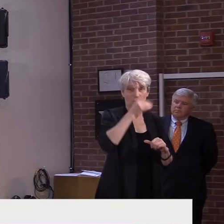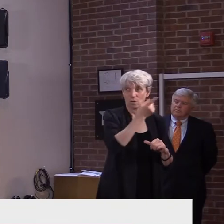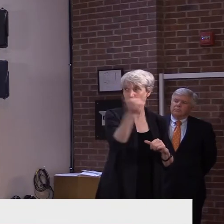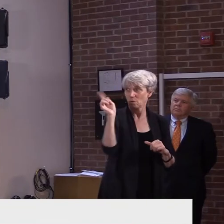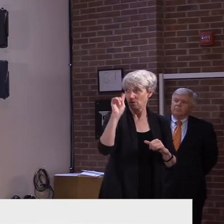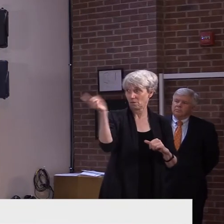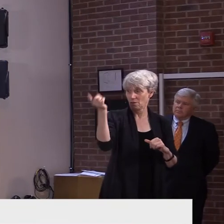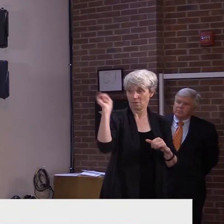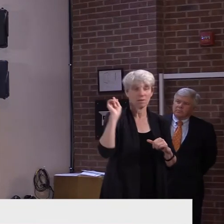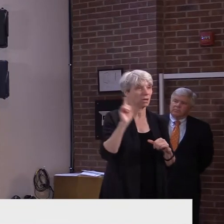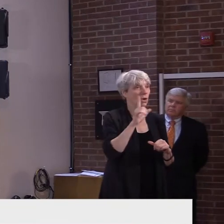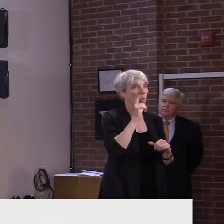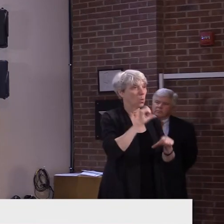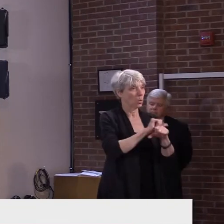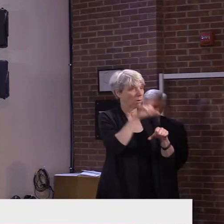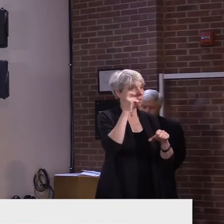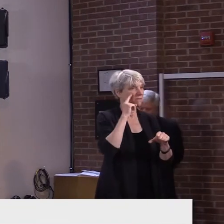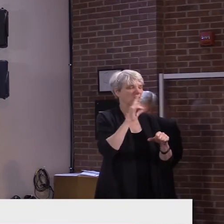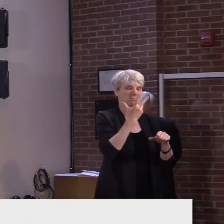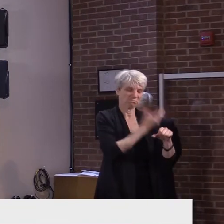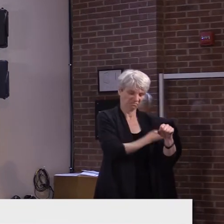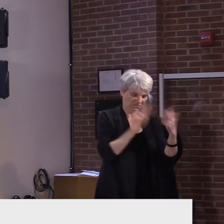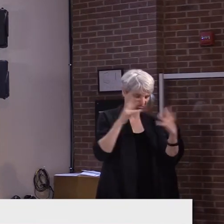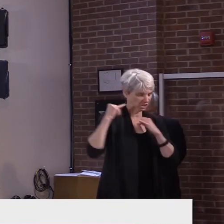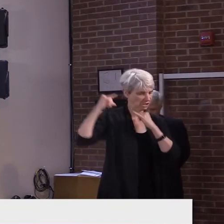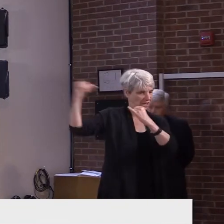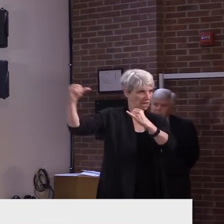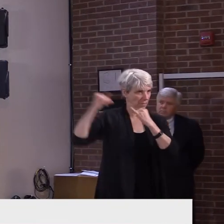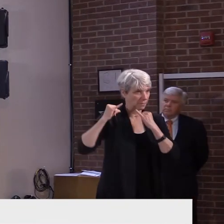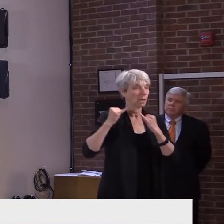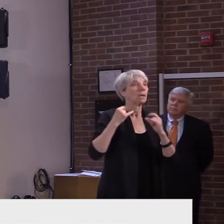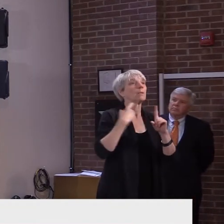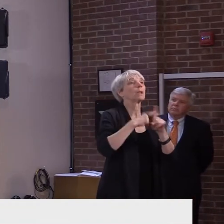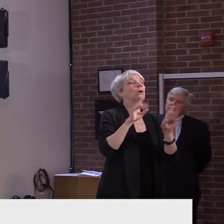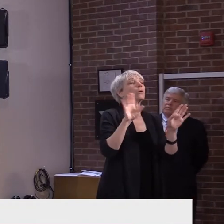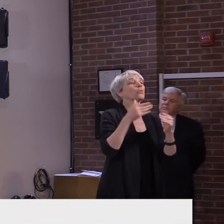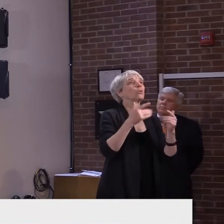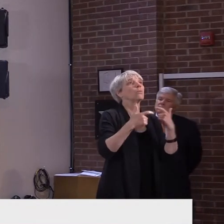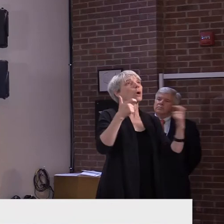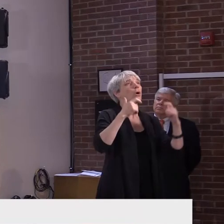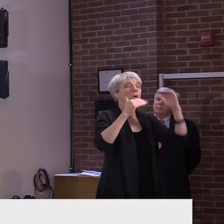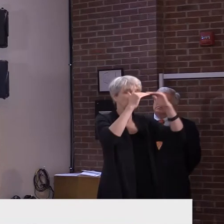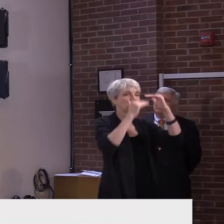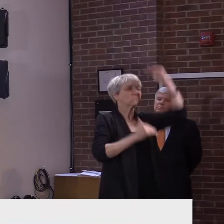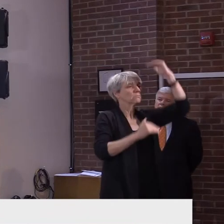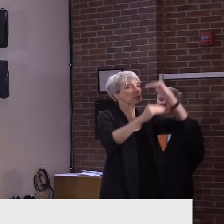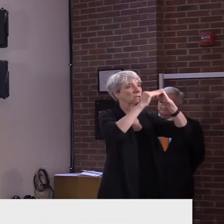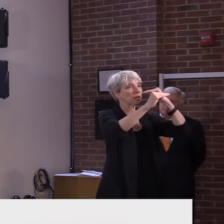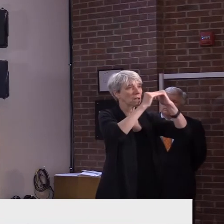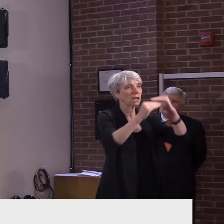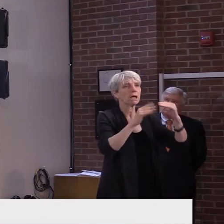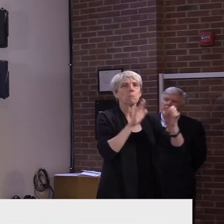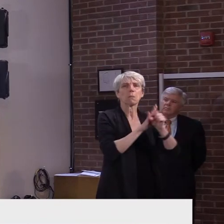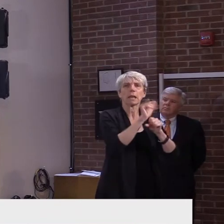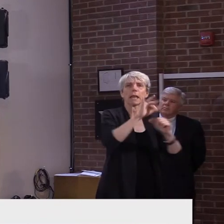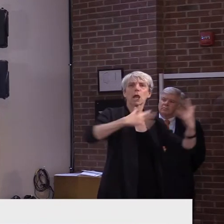all vaccinated. The room is spacious and well ventilated. Very different than if I was giving a